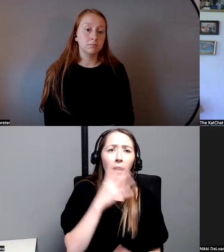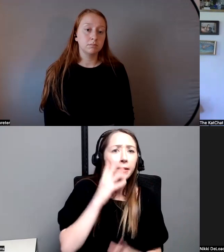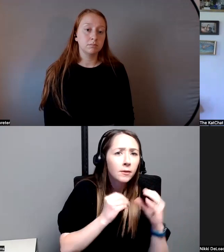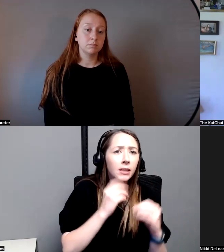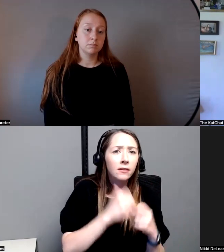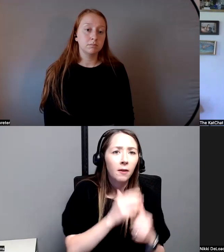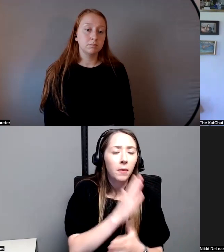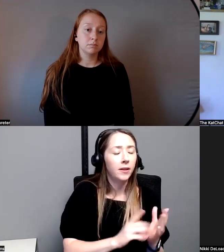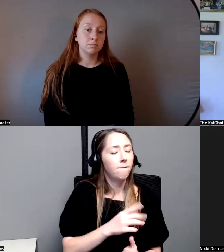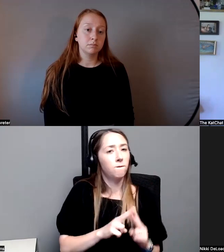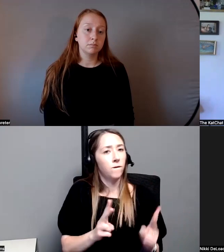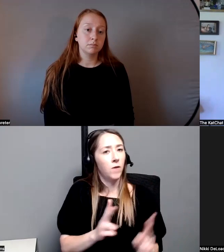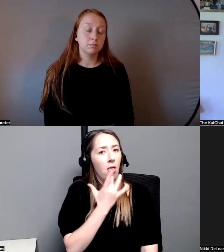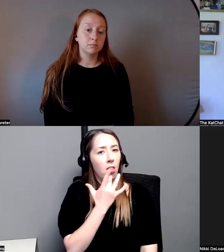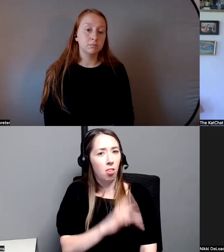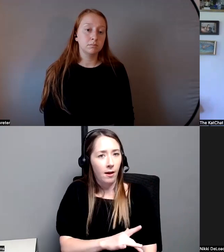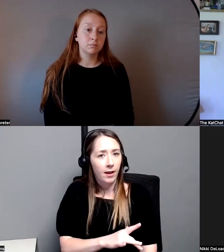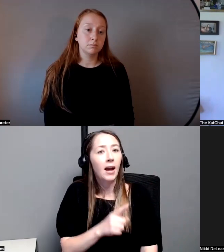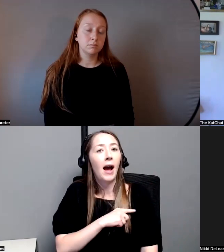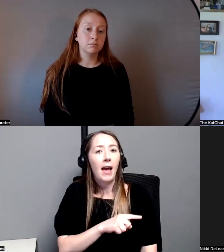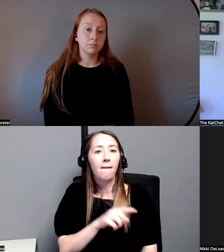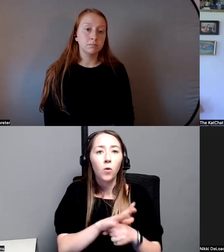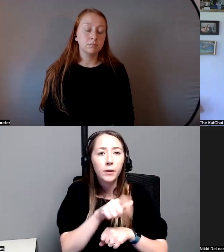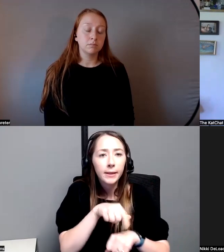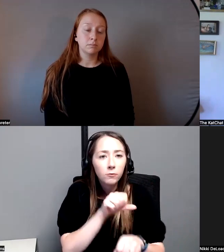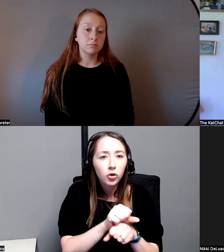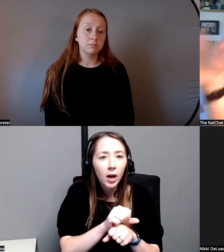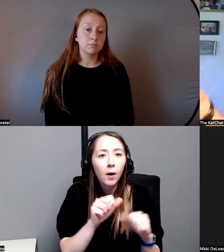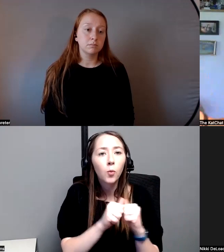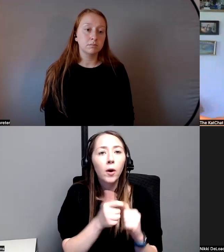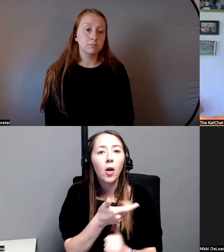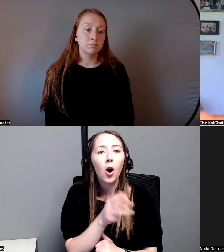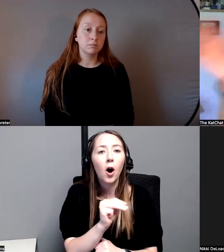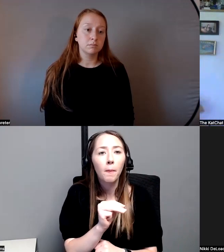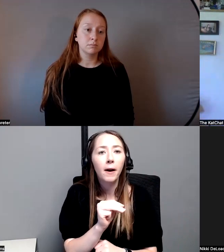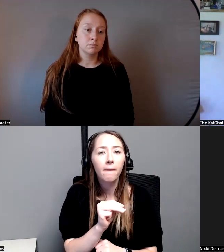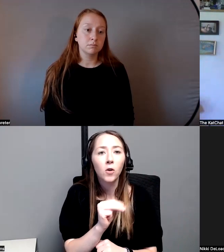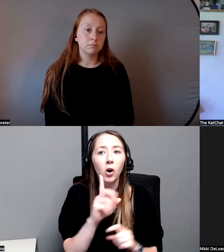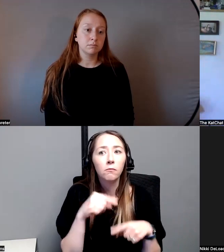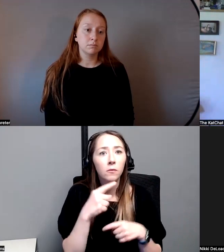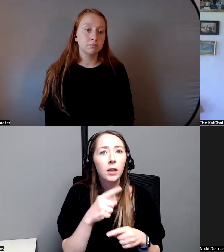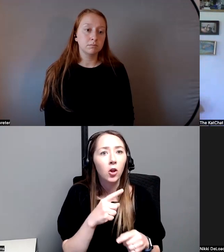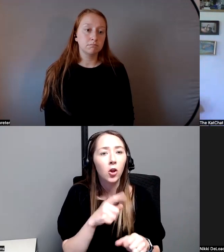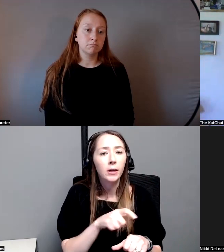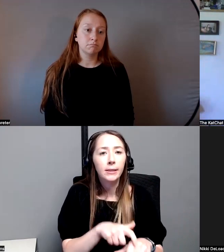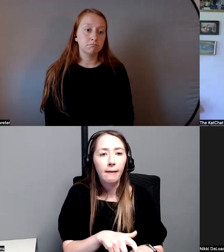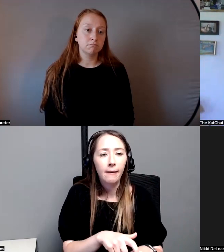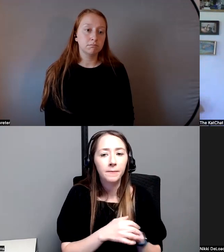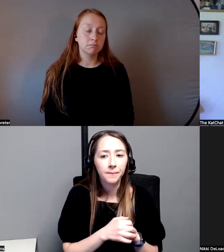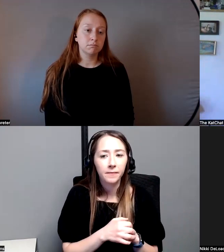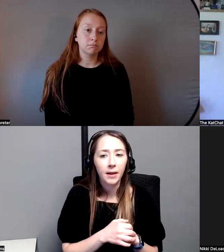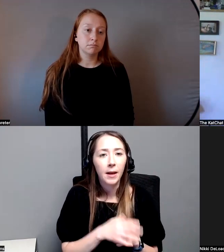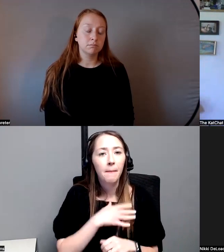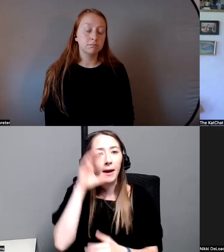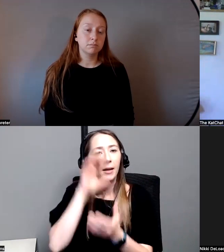lucky person. I have been able to be employed, especially with Hallmark, for a while. My husband and I,